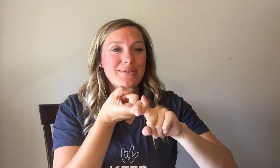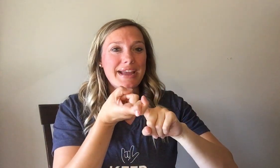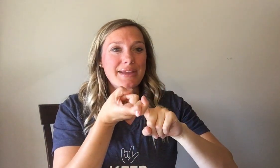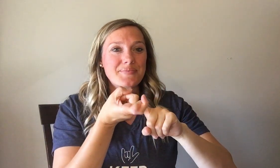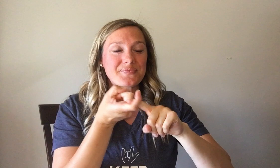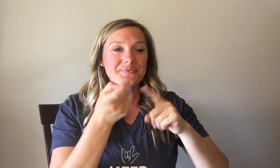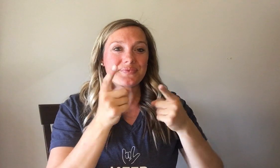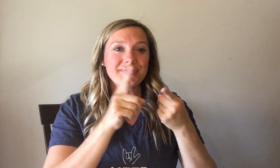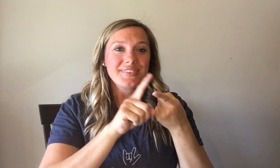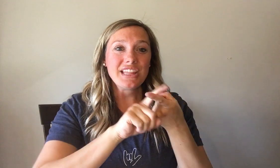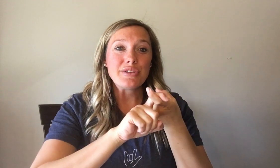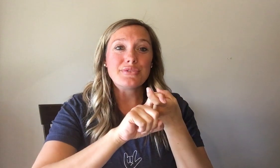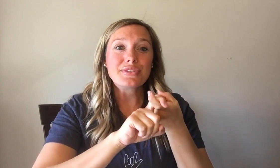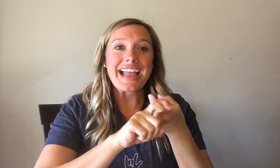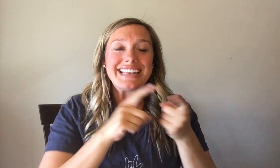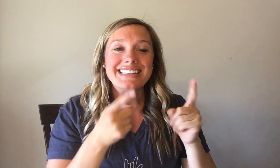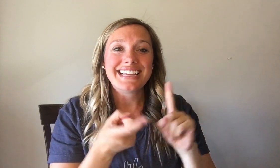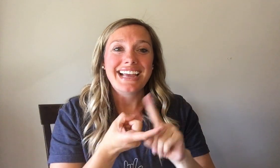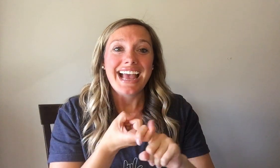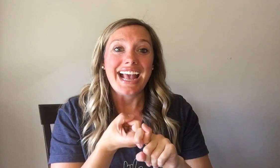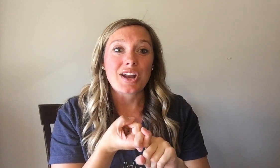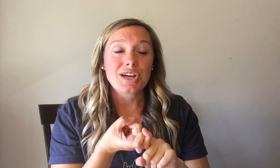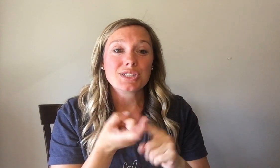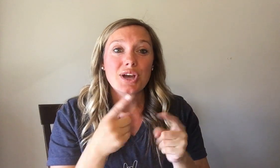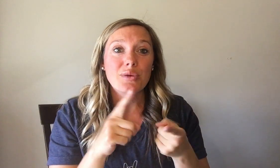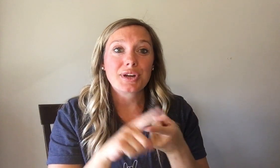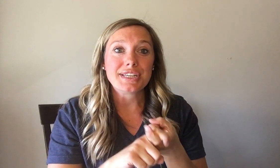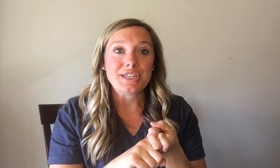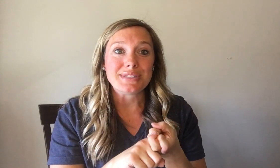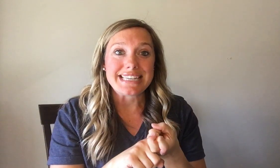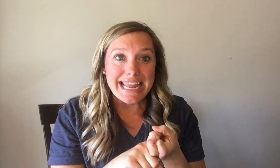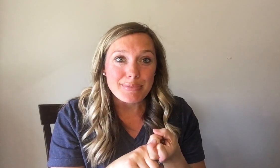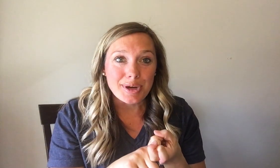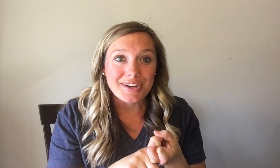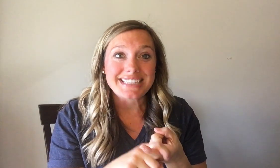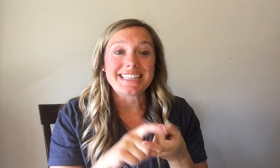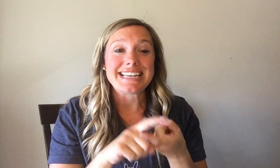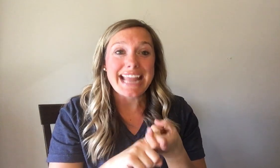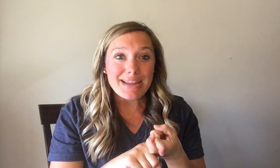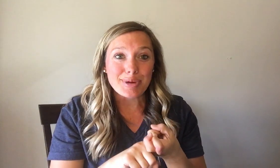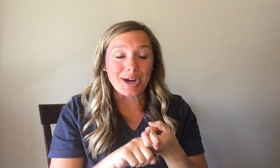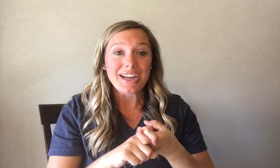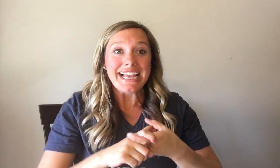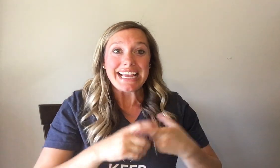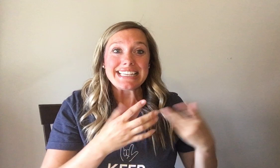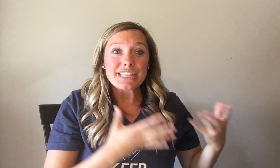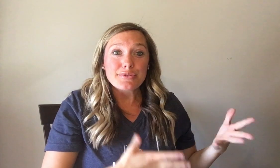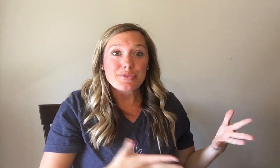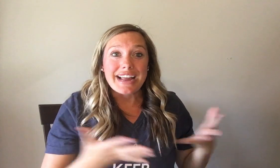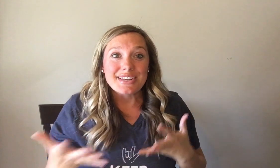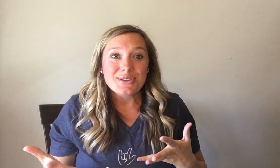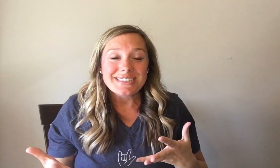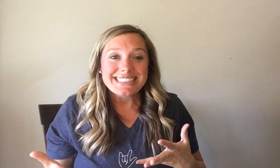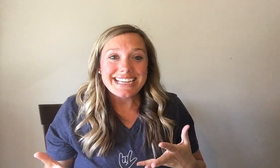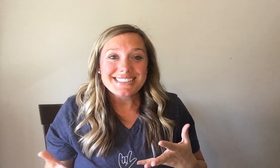way. Friend. And our song, we're gonna use neighbor because the neighbor is the friend who is next to